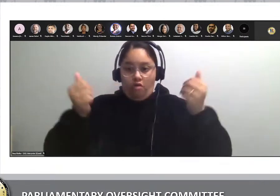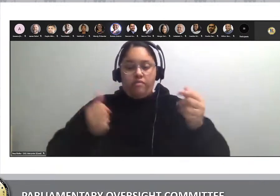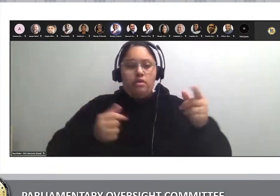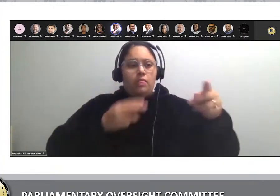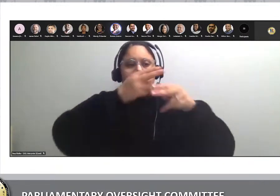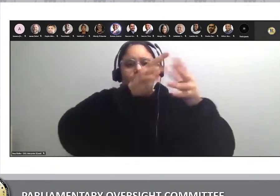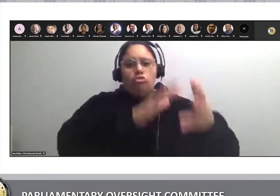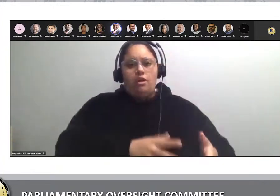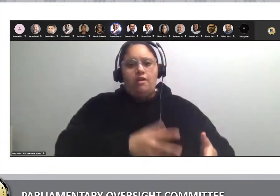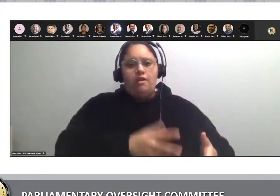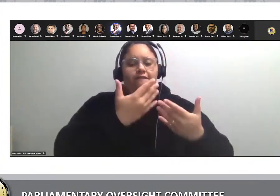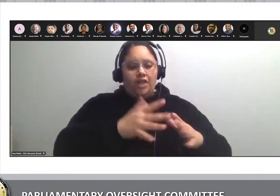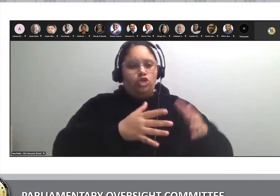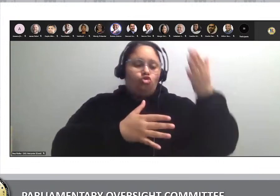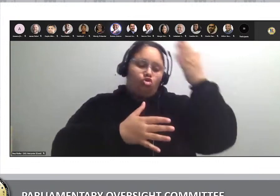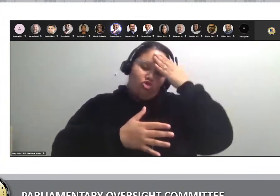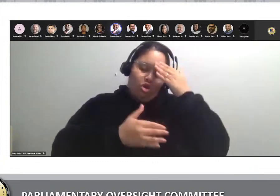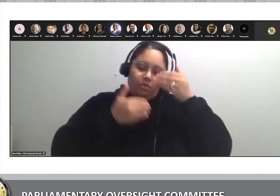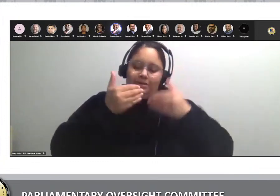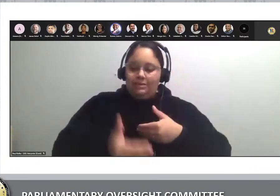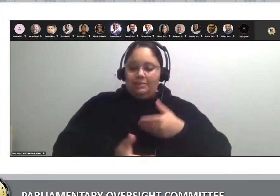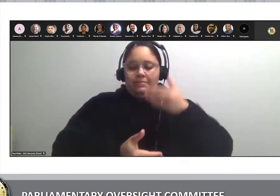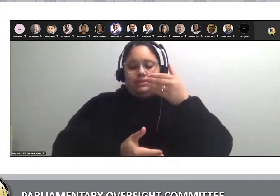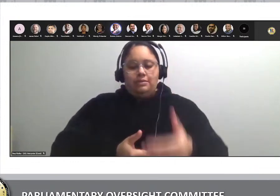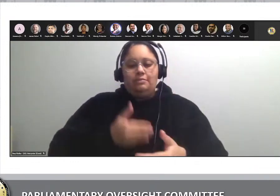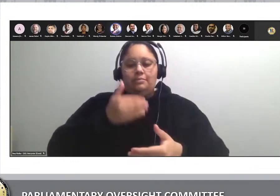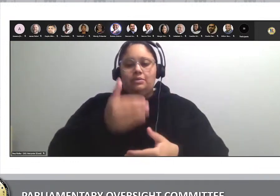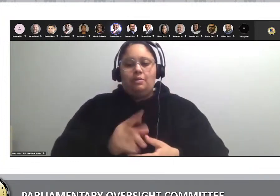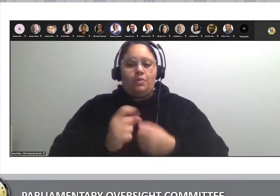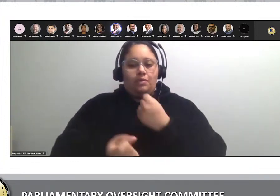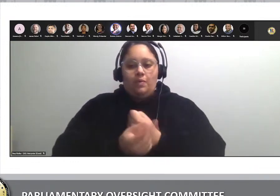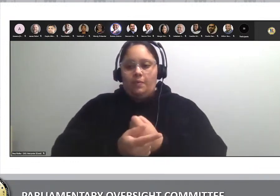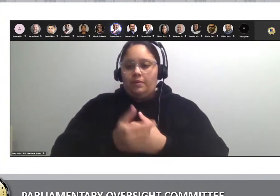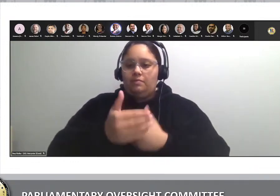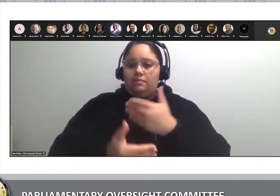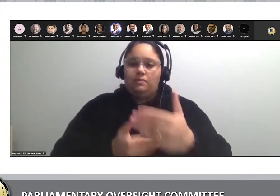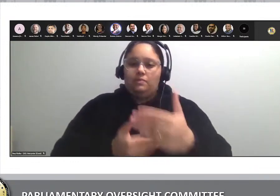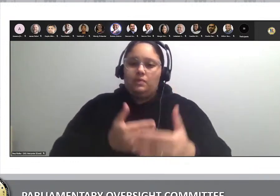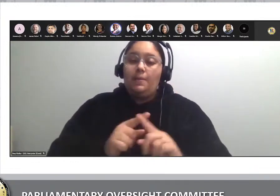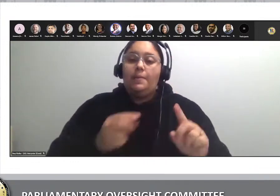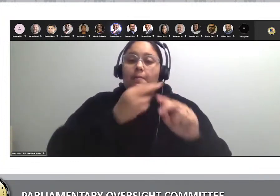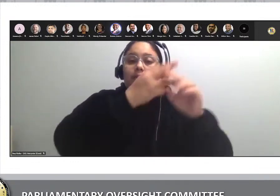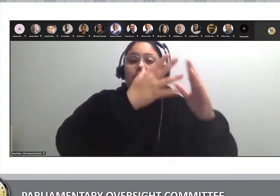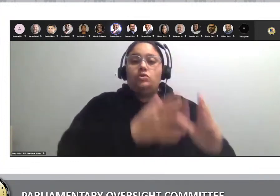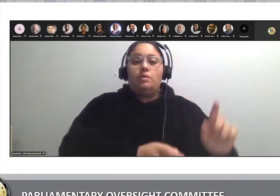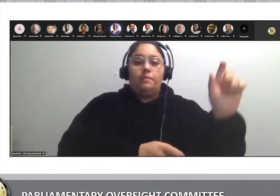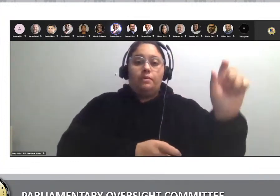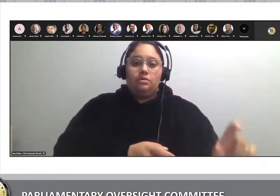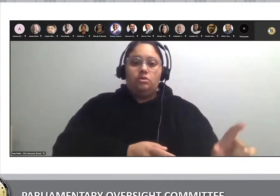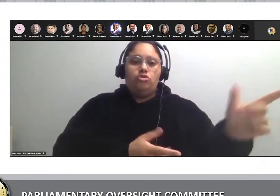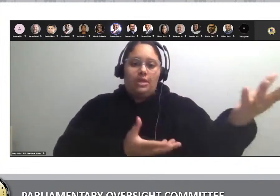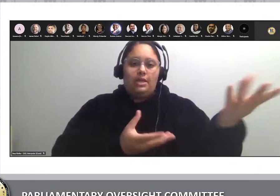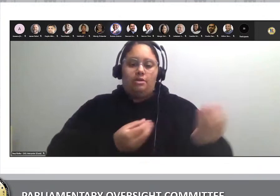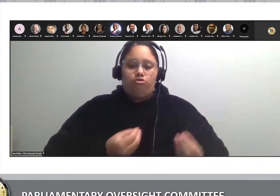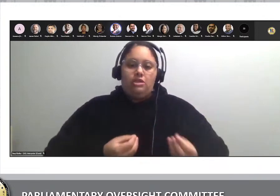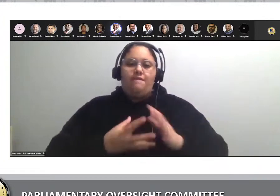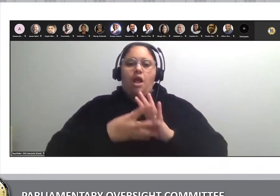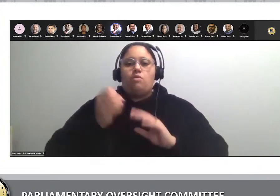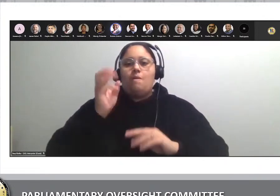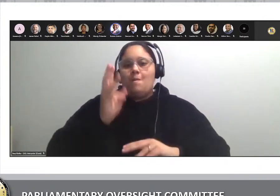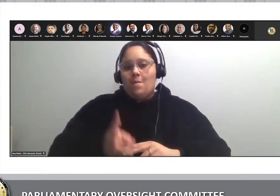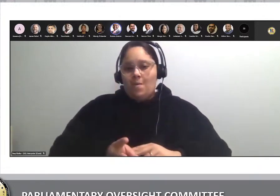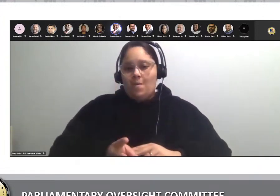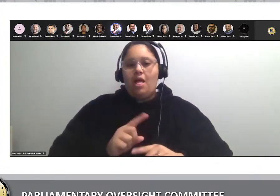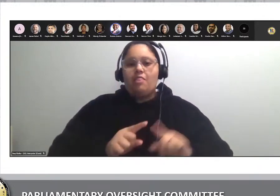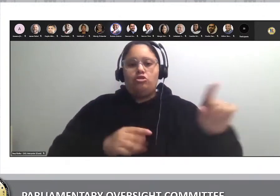has been taken step by step in terms of the process that was followed, but the petitioner also receives an outcome, and the